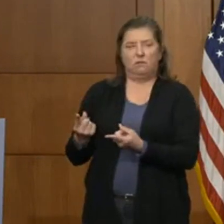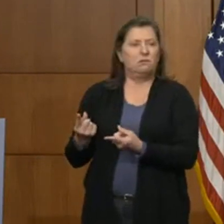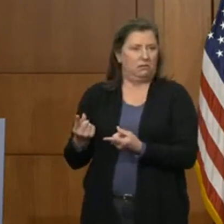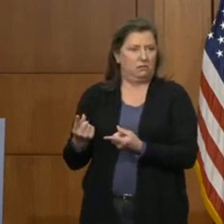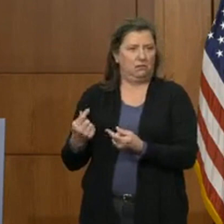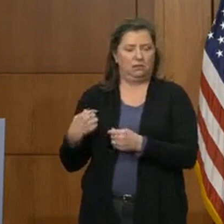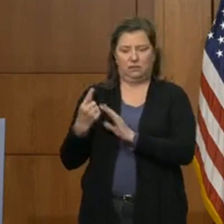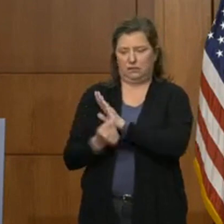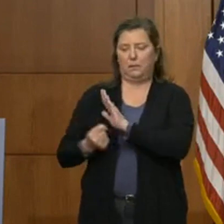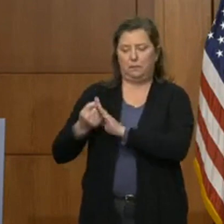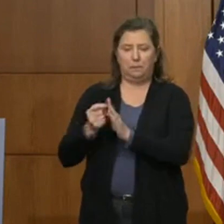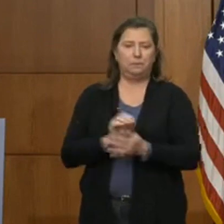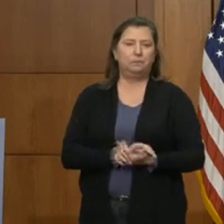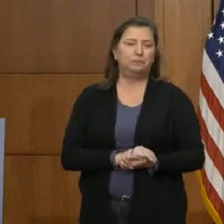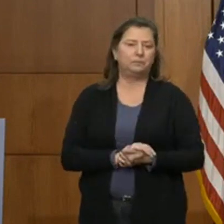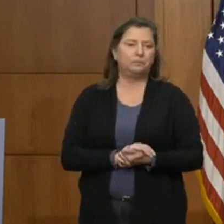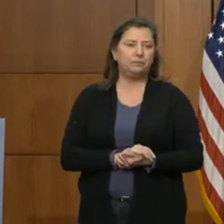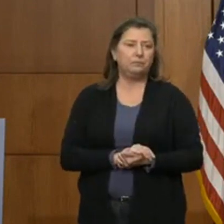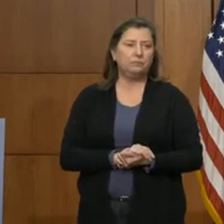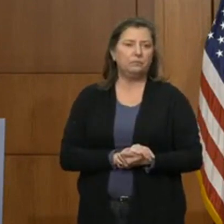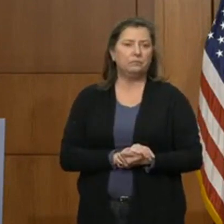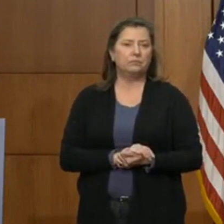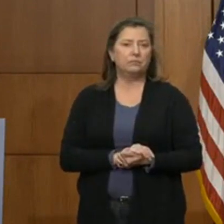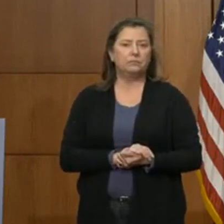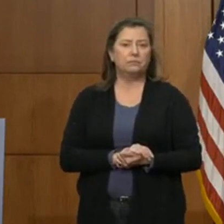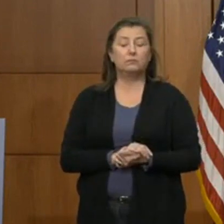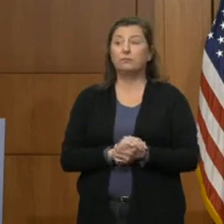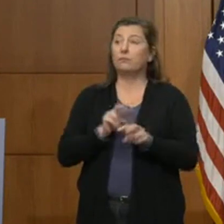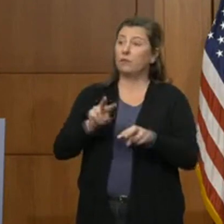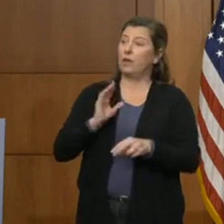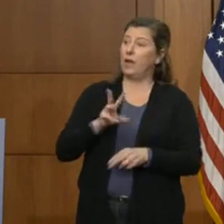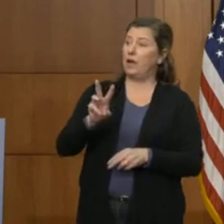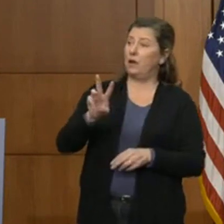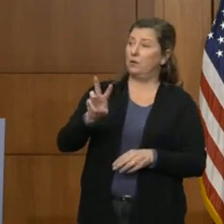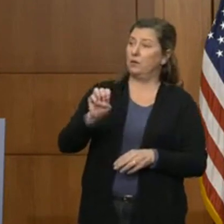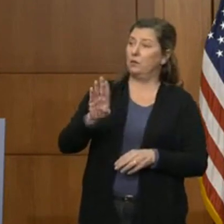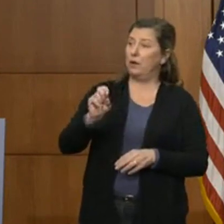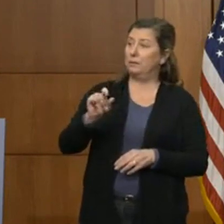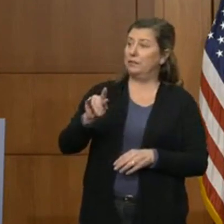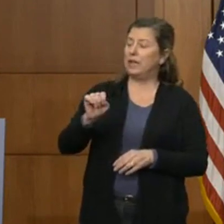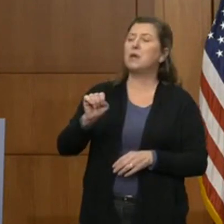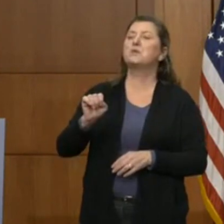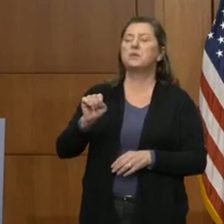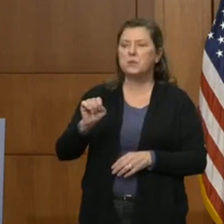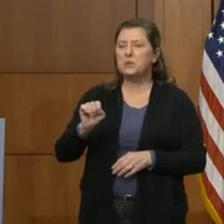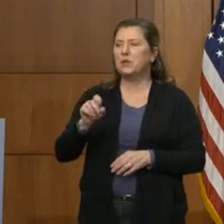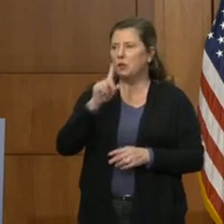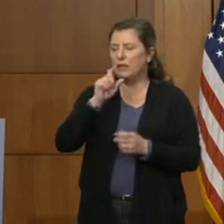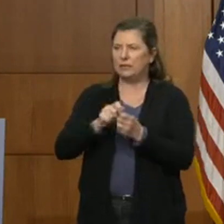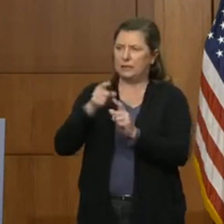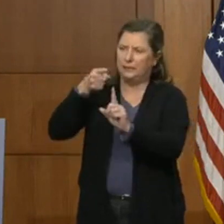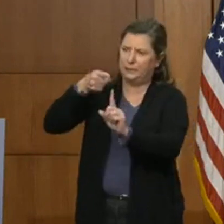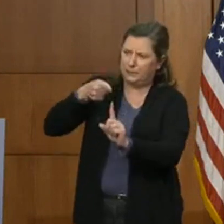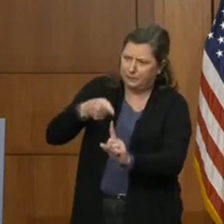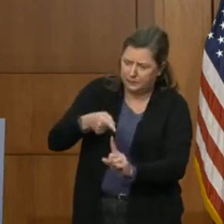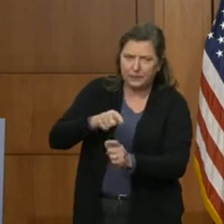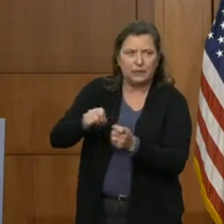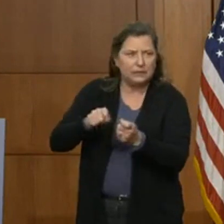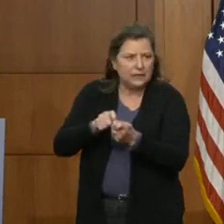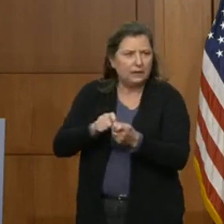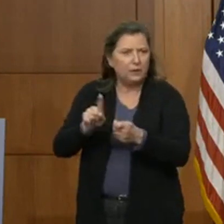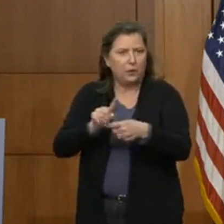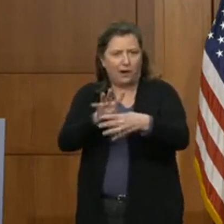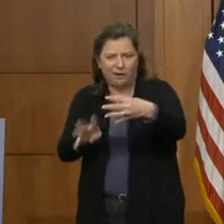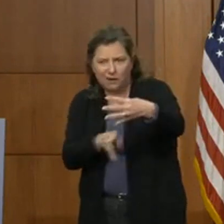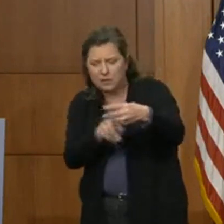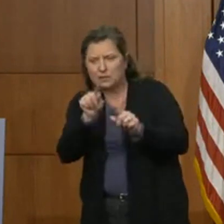last reporting period. If you go to our website, you will see that there's a lot of granularity now in the data